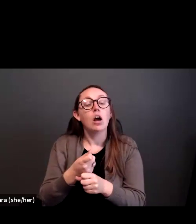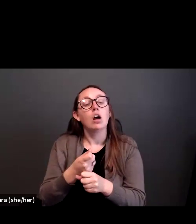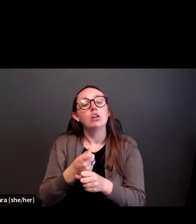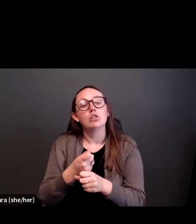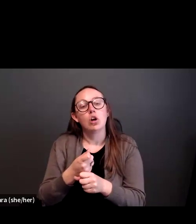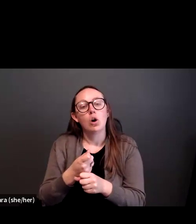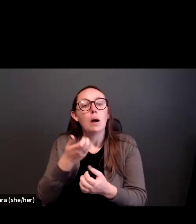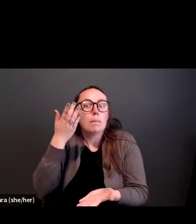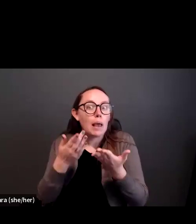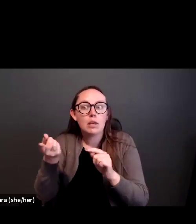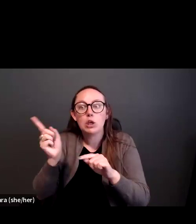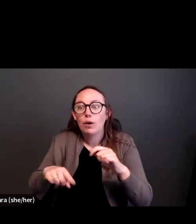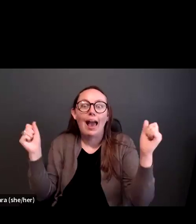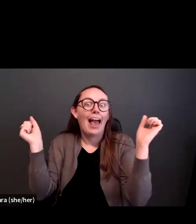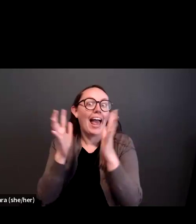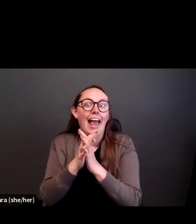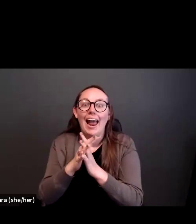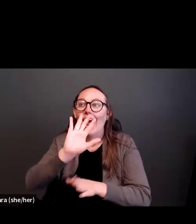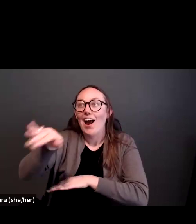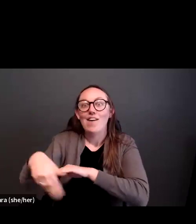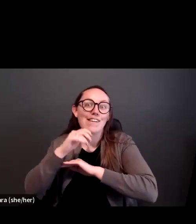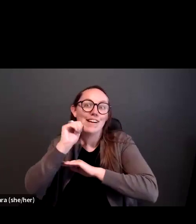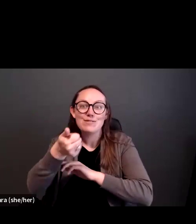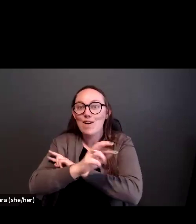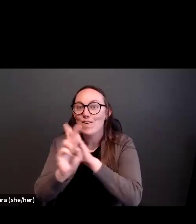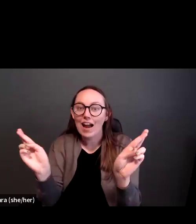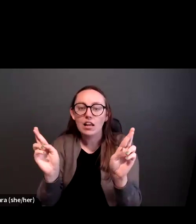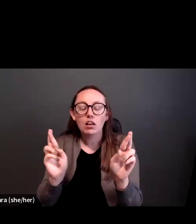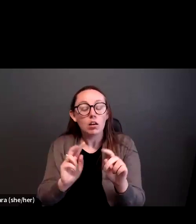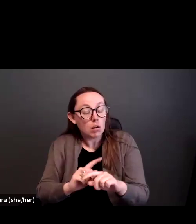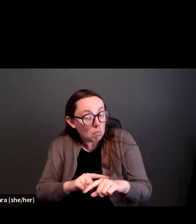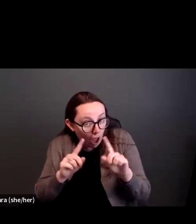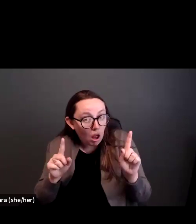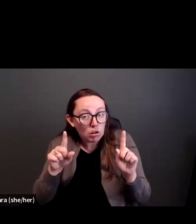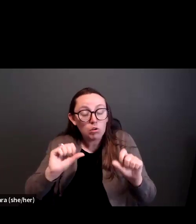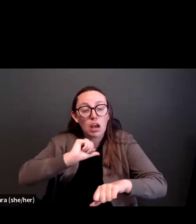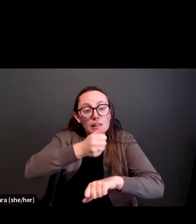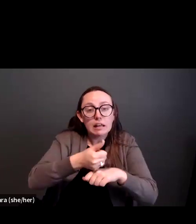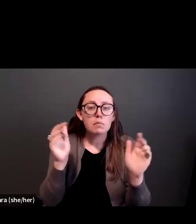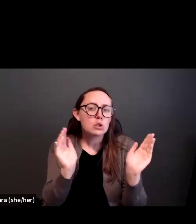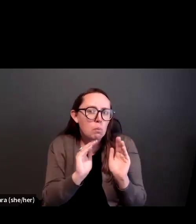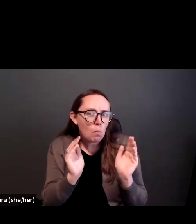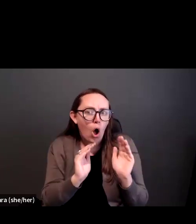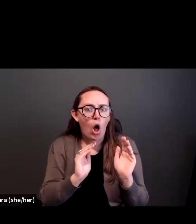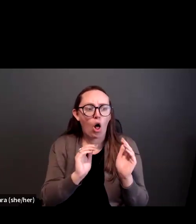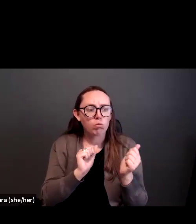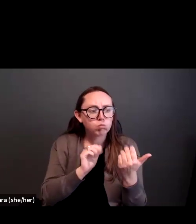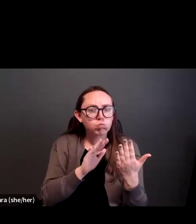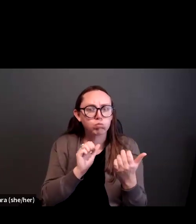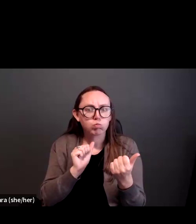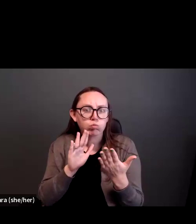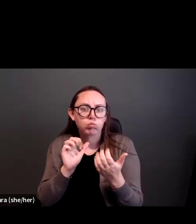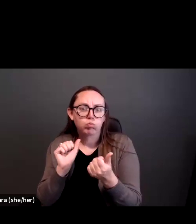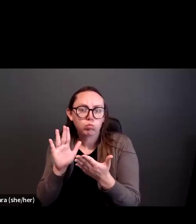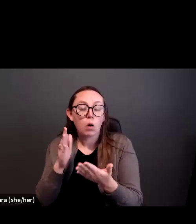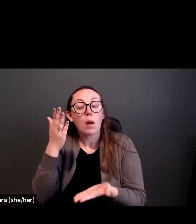work with students. Thinking about, especially maybe workshops might be a good place. Maybe it's not necessarily about the attendees, those are